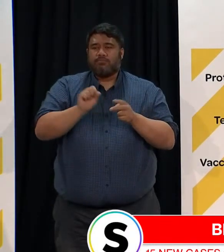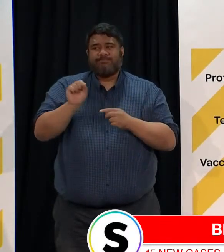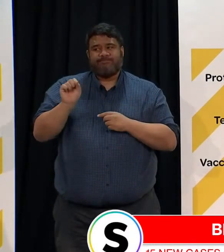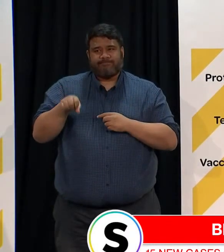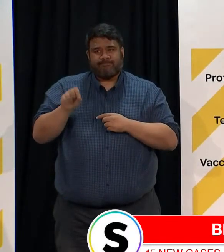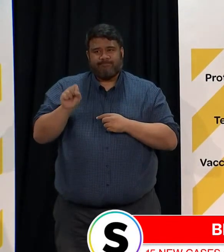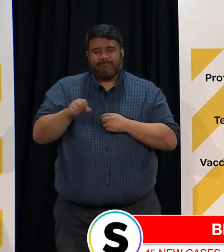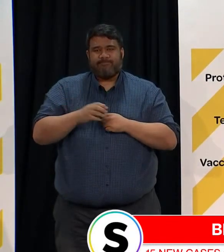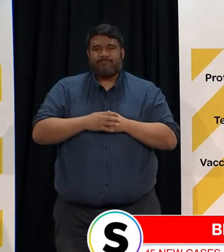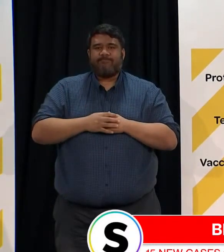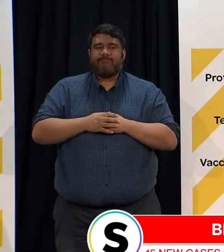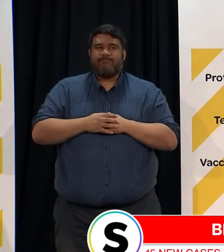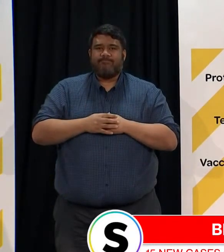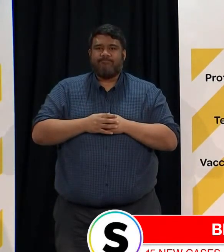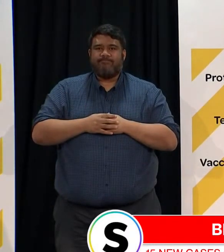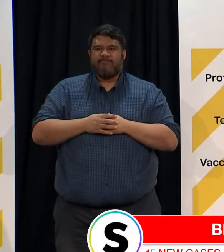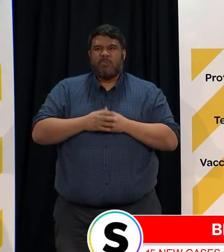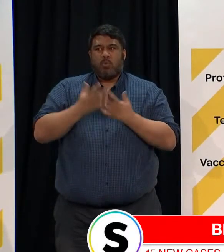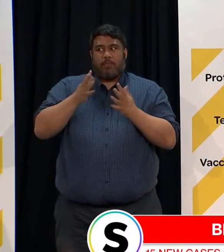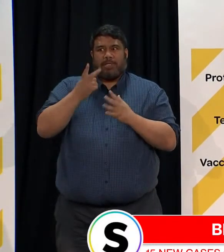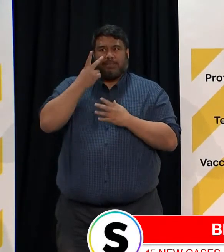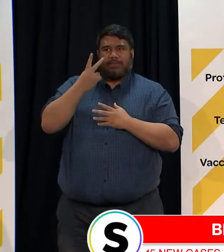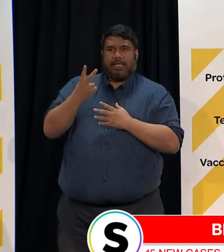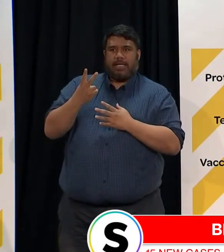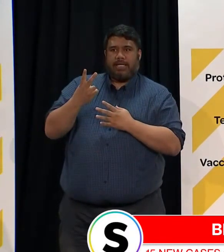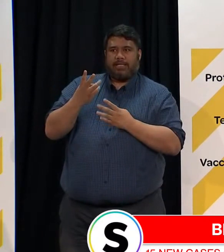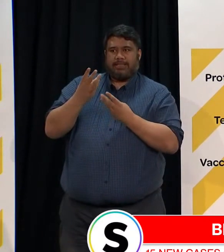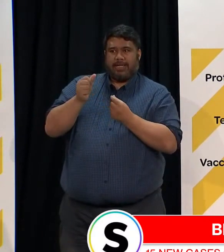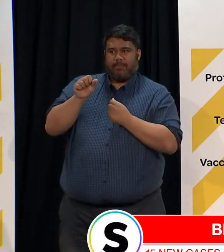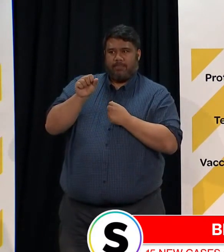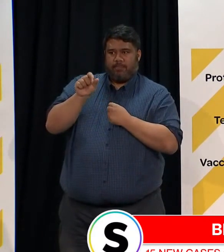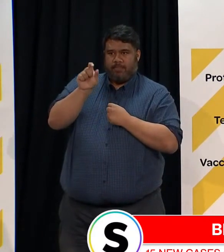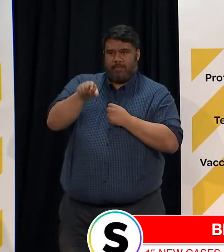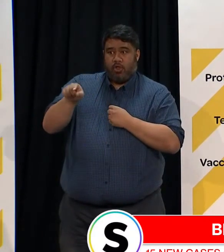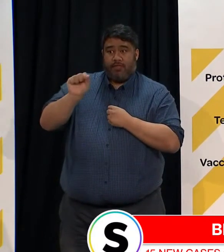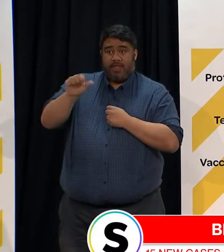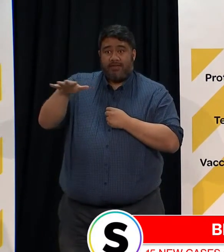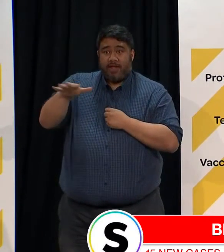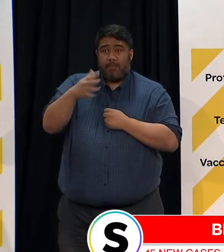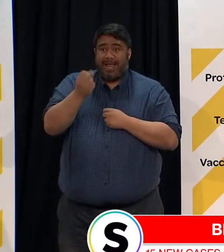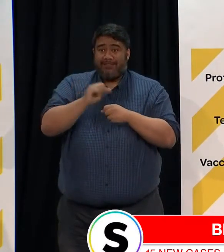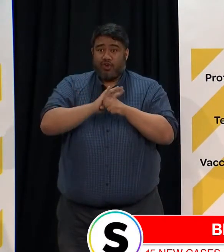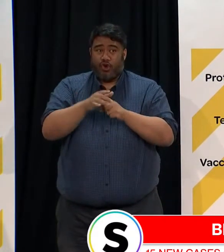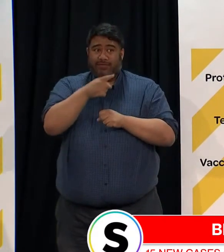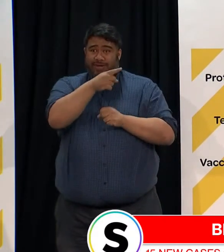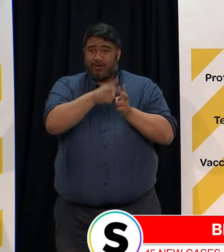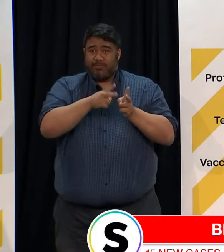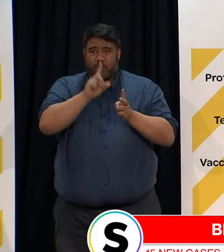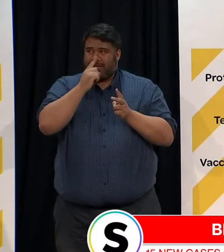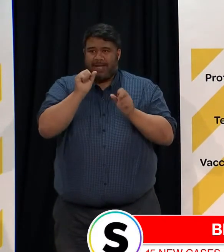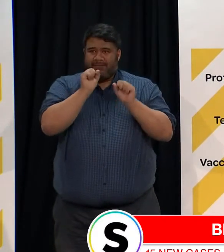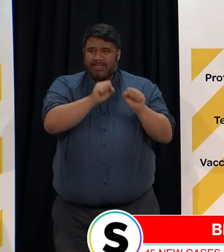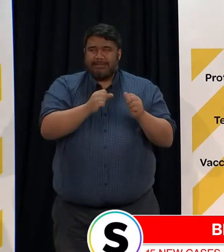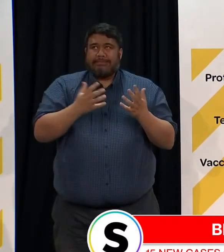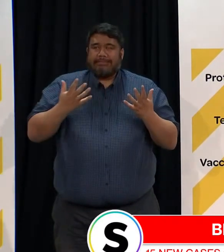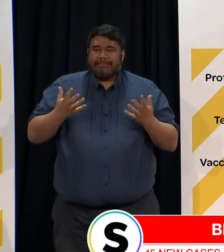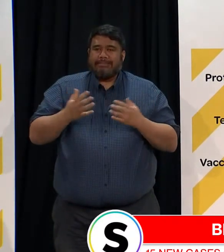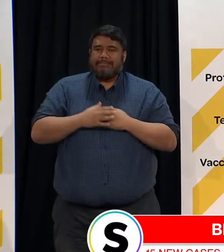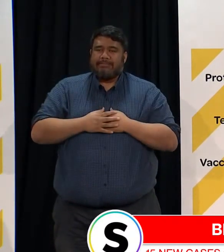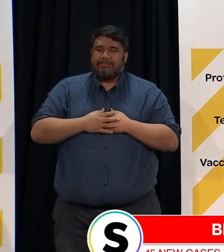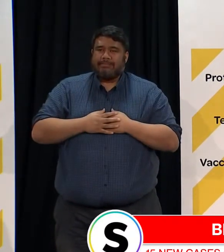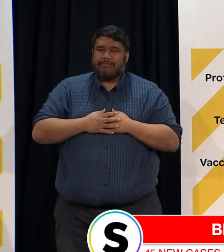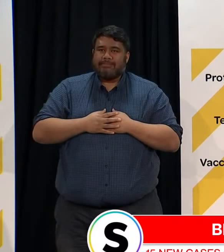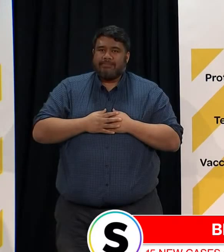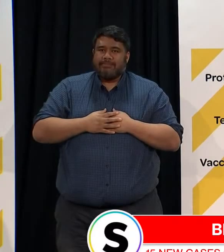visit their family members in hospital who have got COVID. So, generally, unless there's a very,